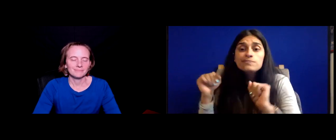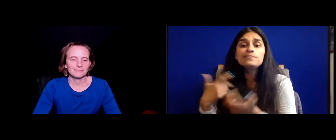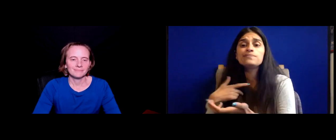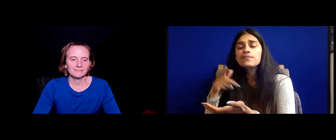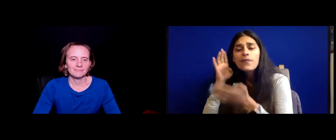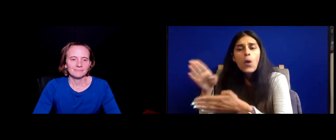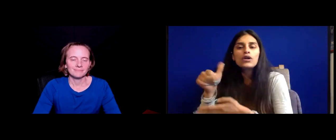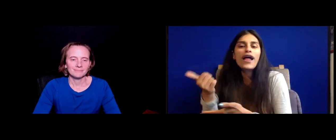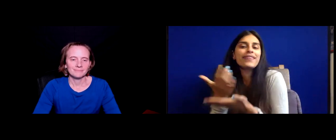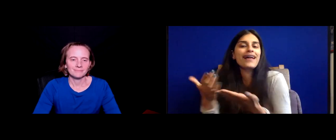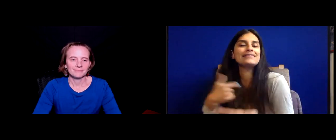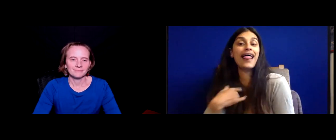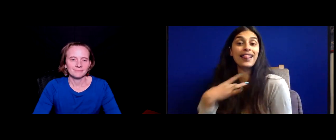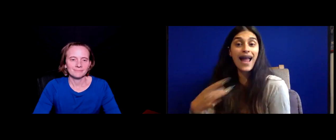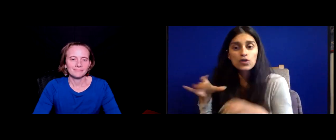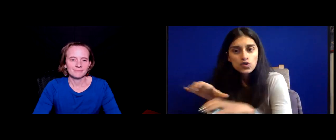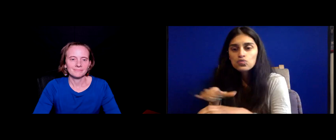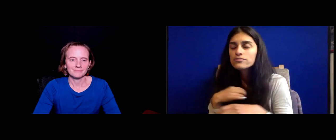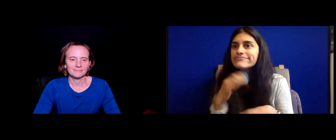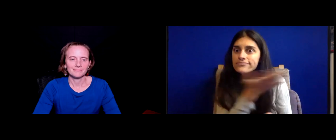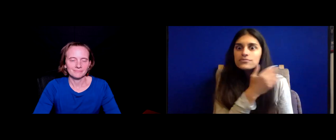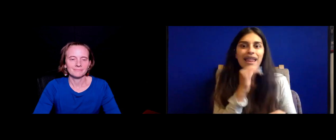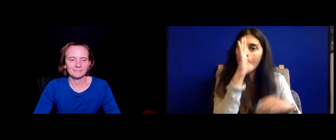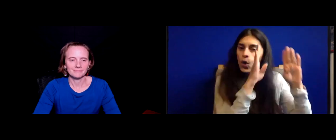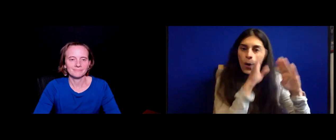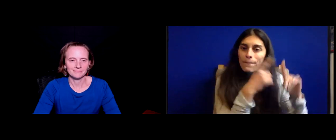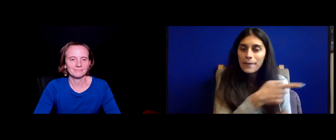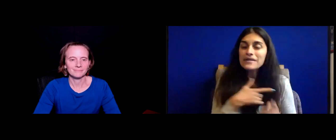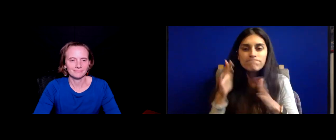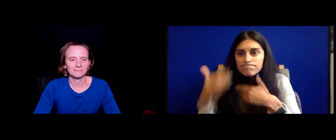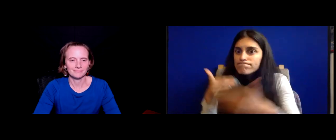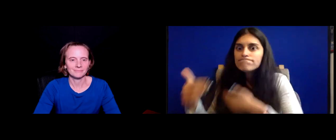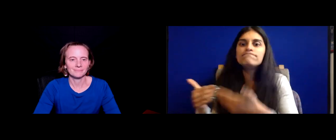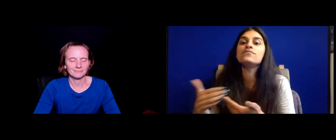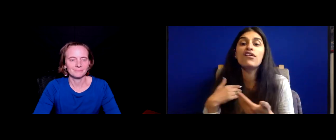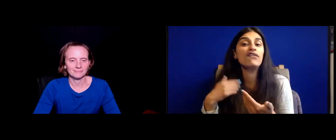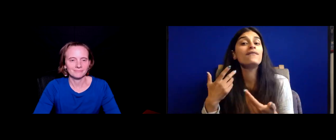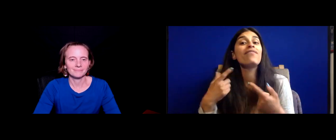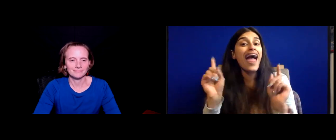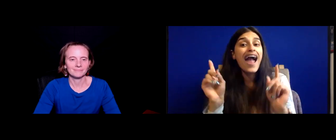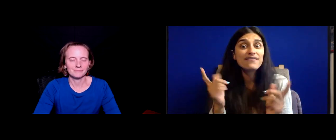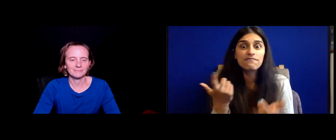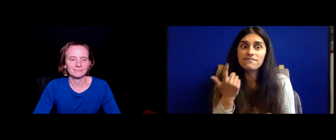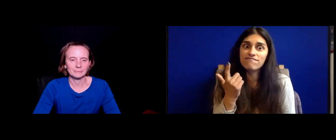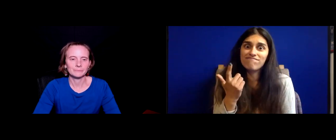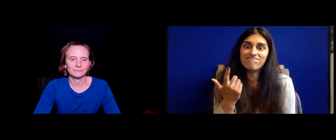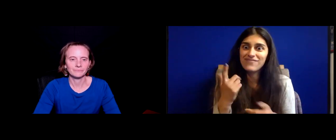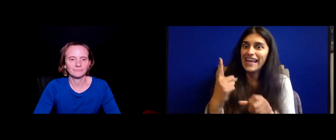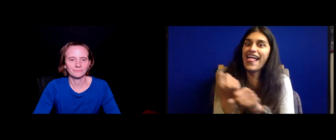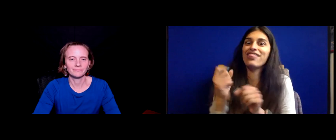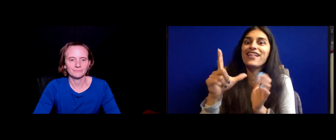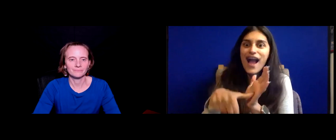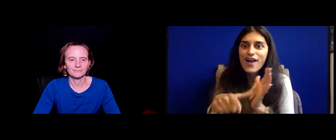and focusing on different things that I like to do. and not have to worry about that toxic relationship that